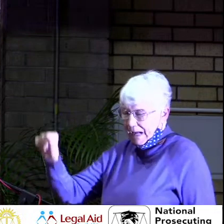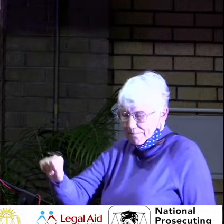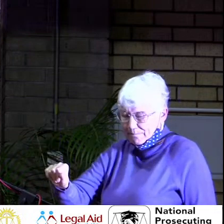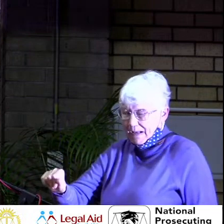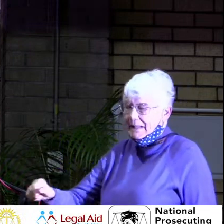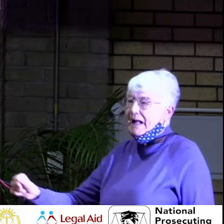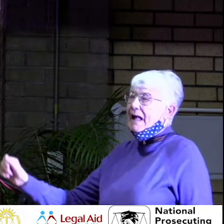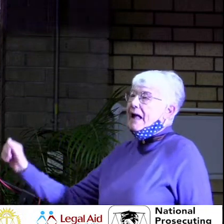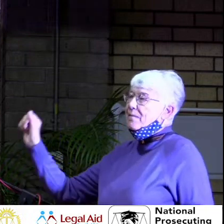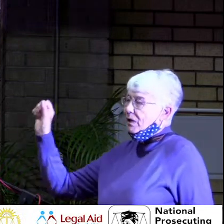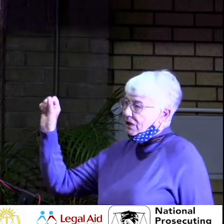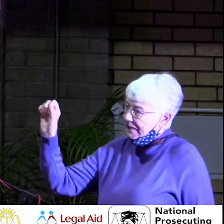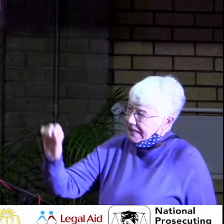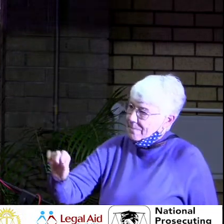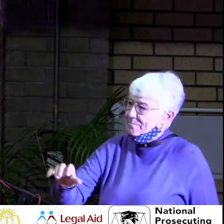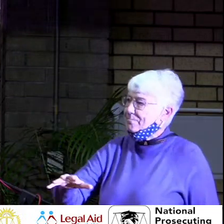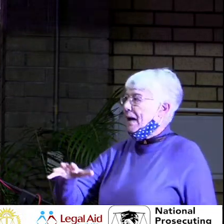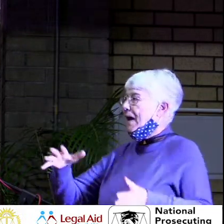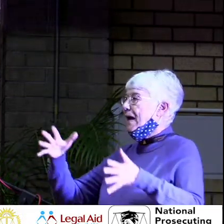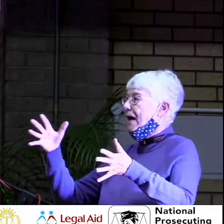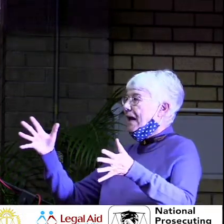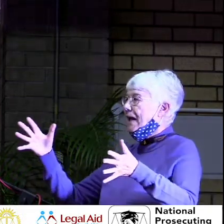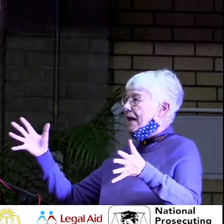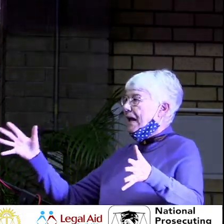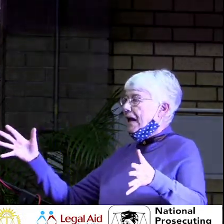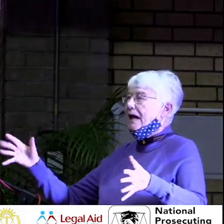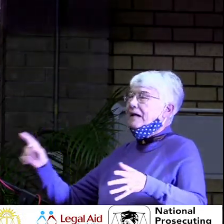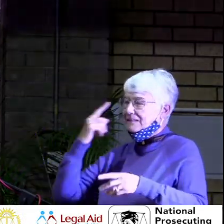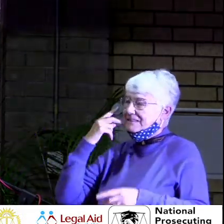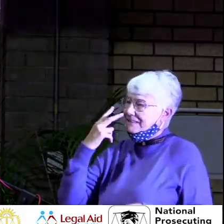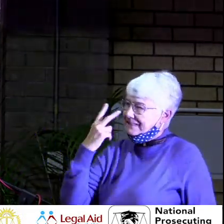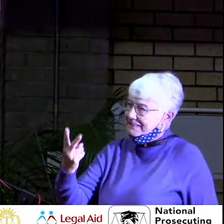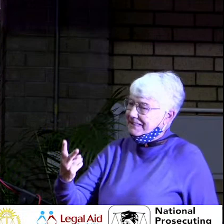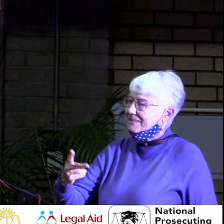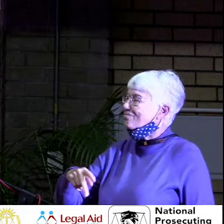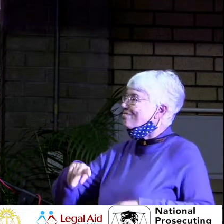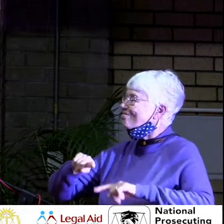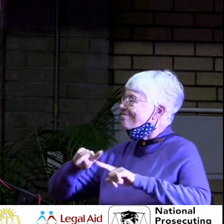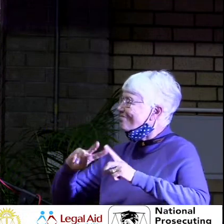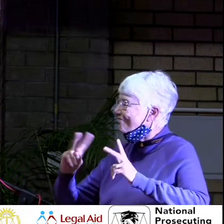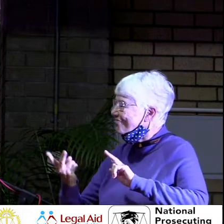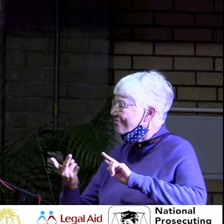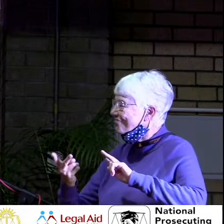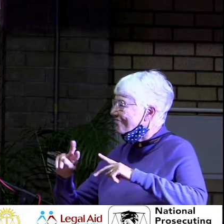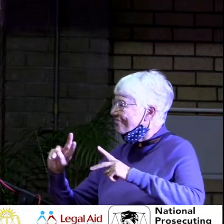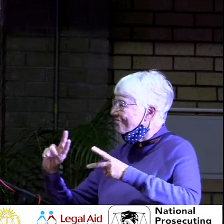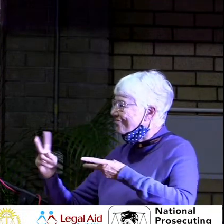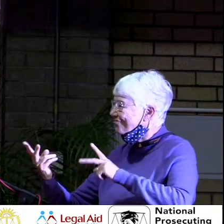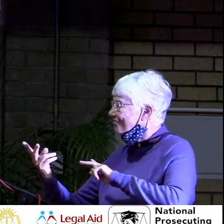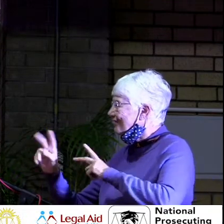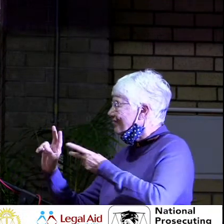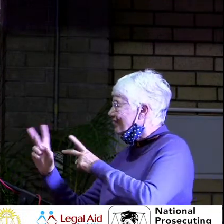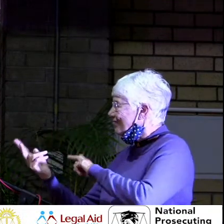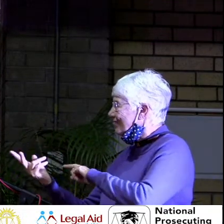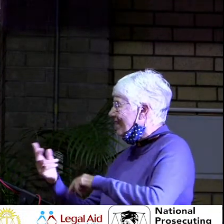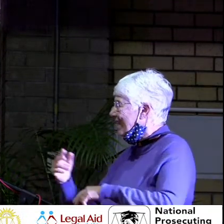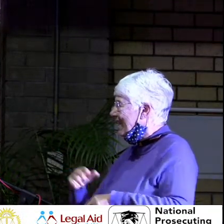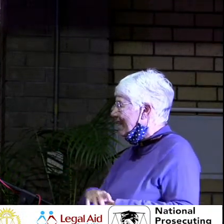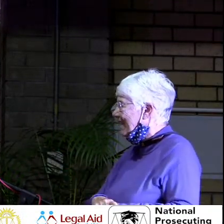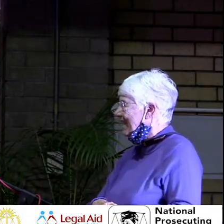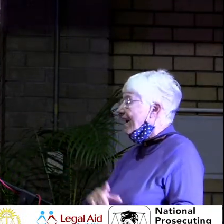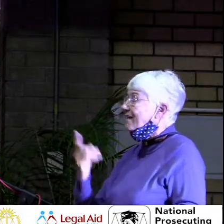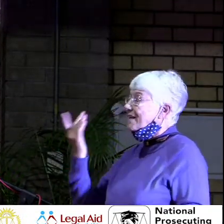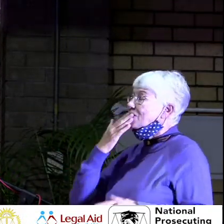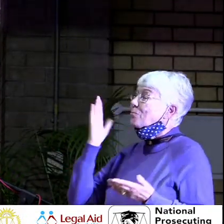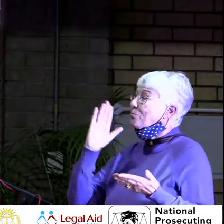back. When we come back, there are some things that you're not going to speak about because we would have brought stuff already before that back. So that's a